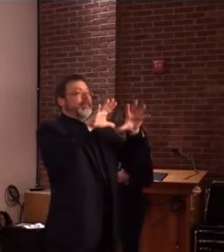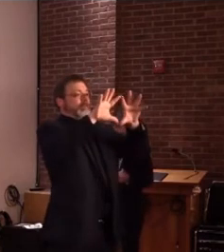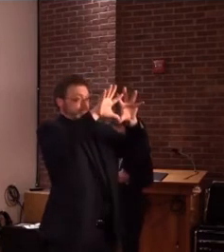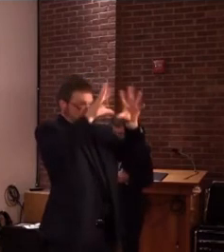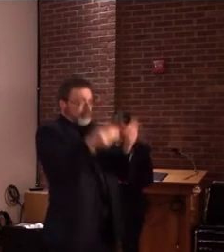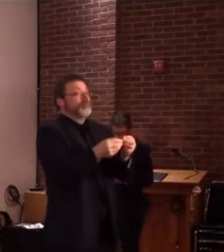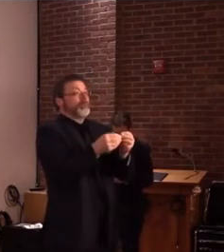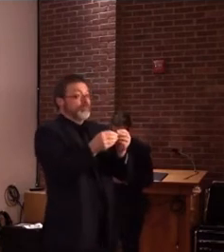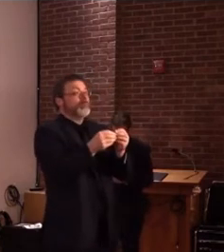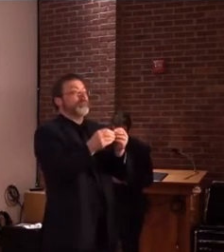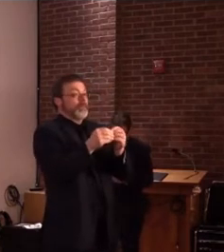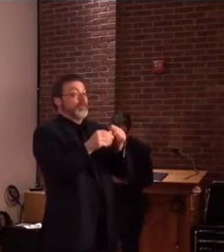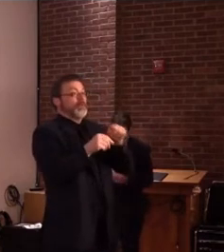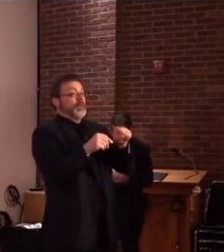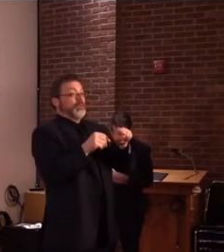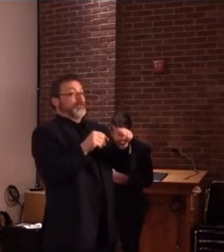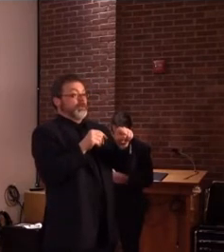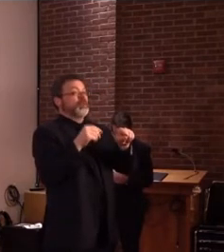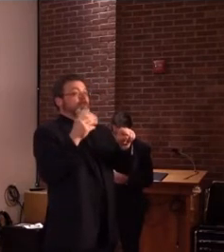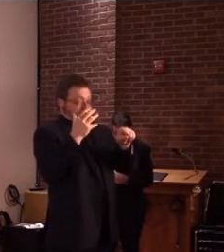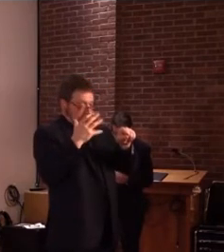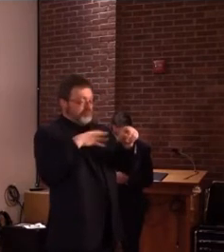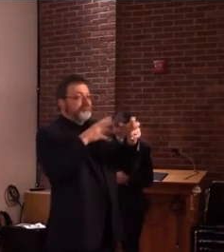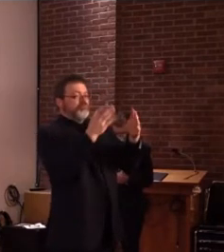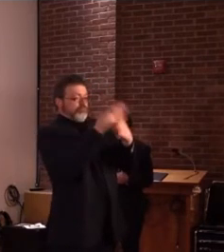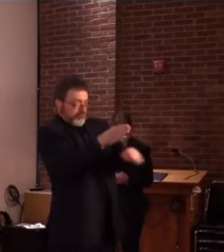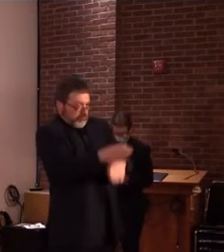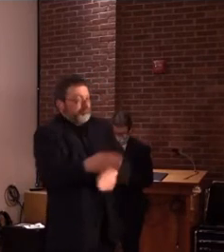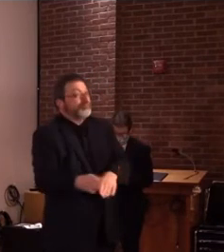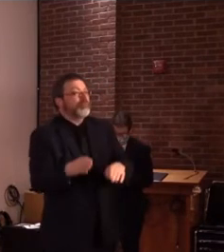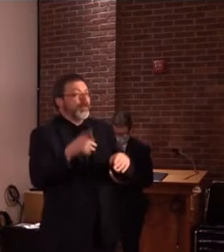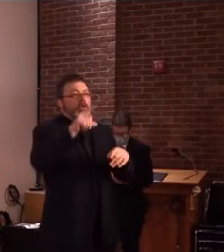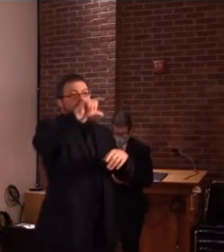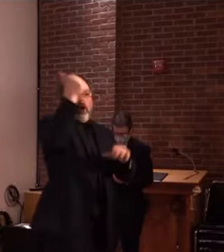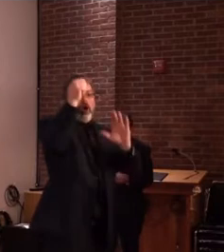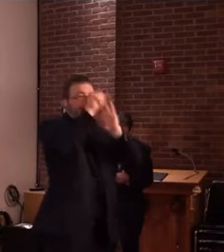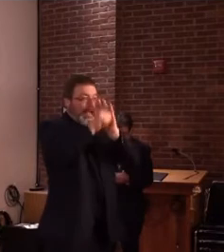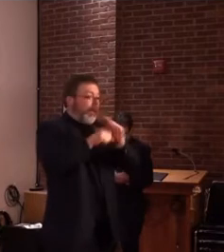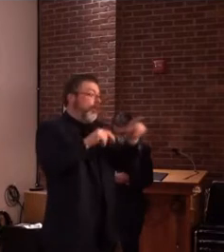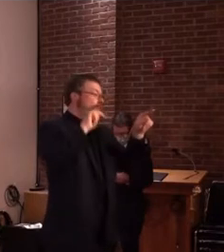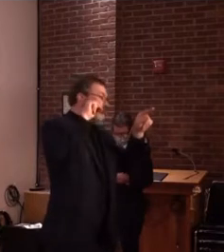New York and 50 from Connecticut or Massachusetts, whatever.